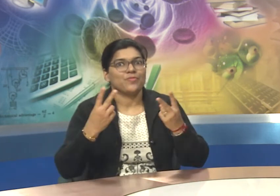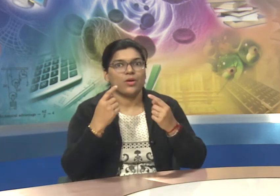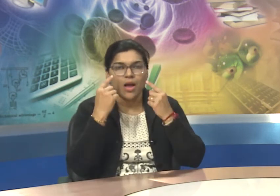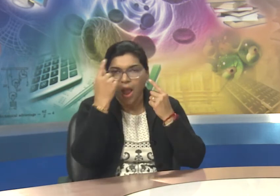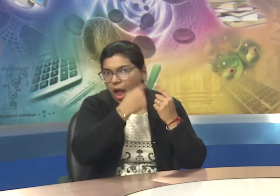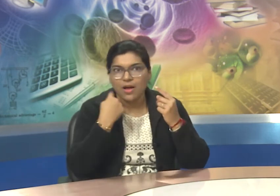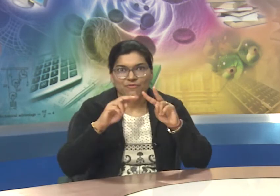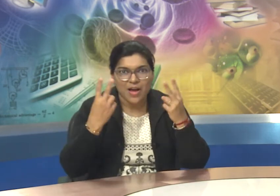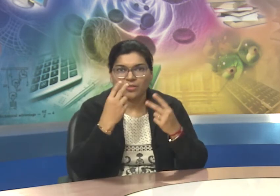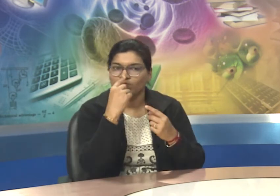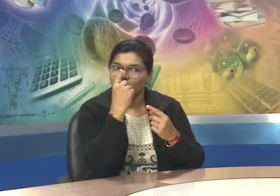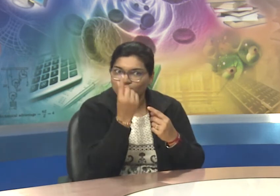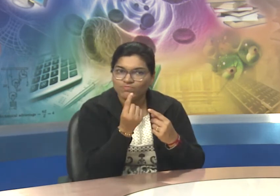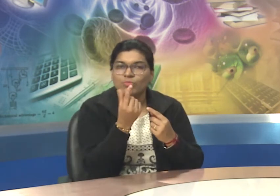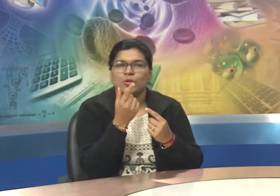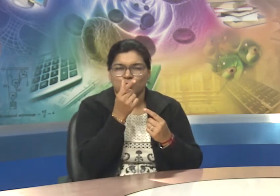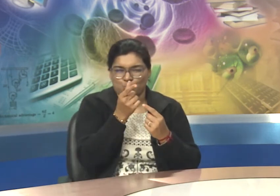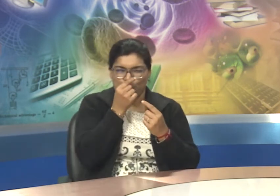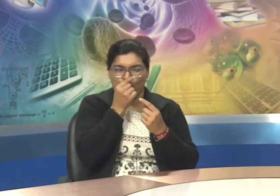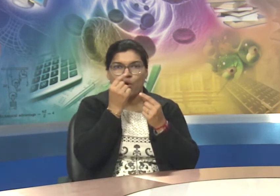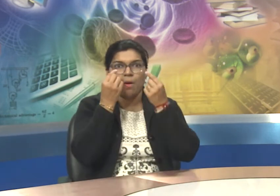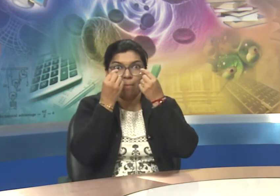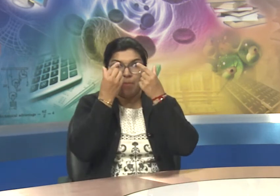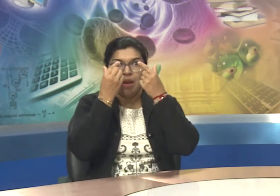sight, it might seem